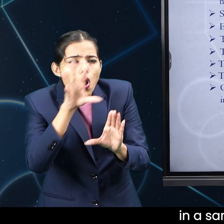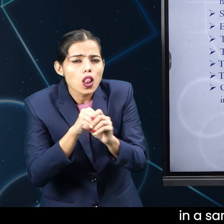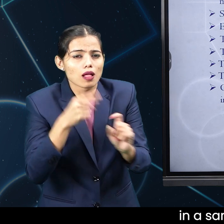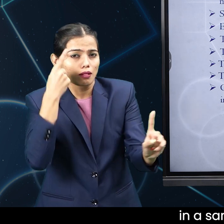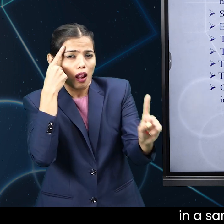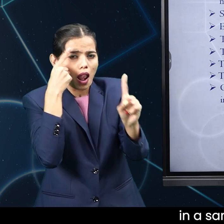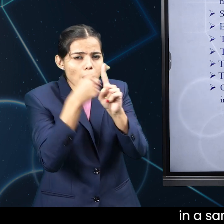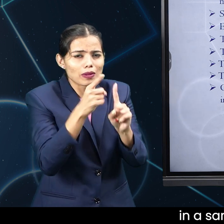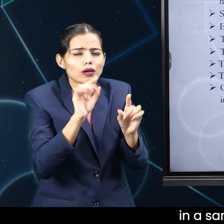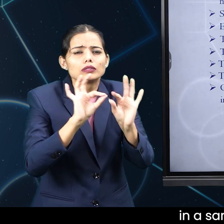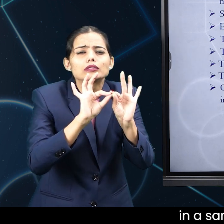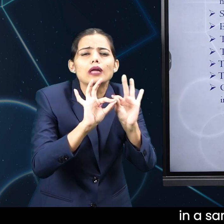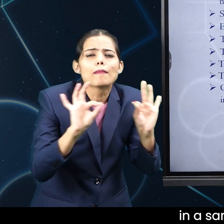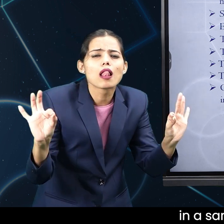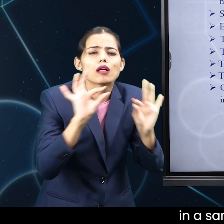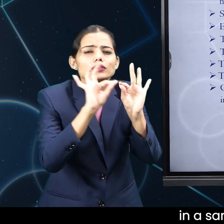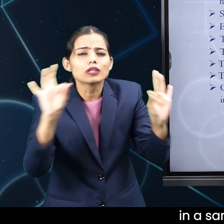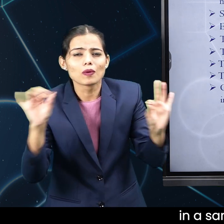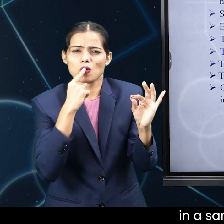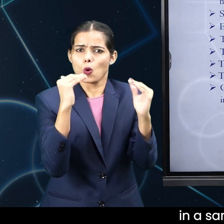are equally likely.